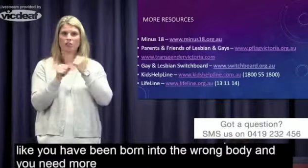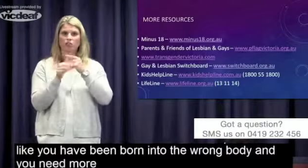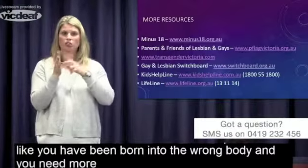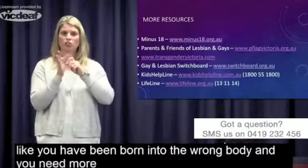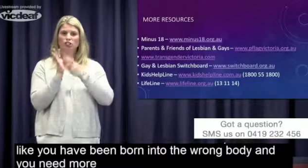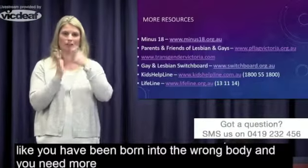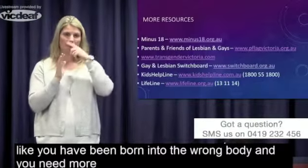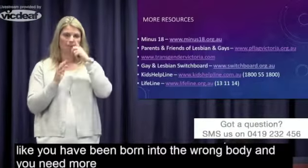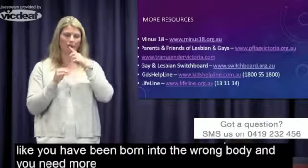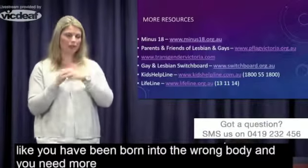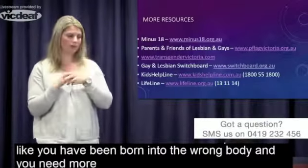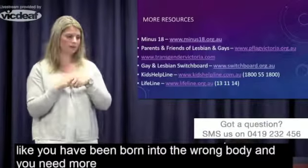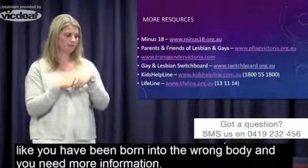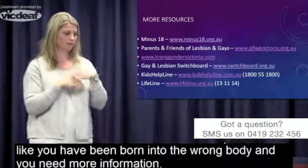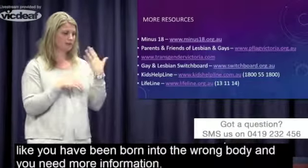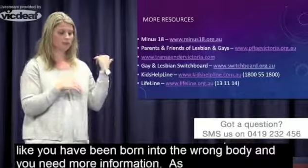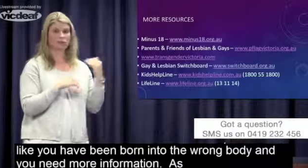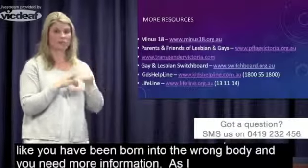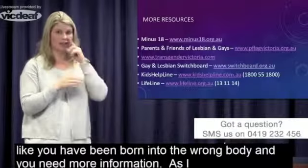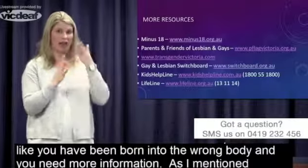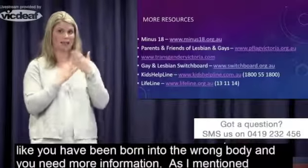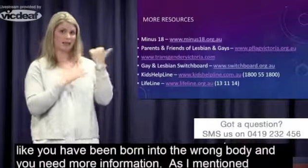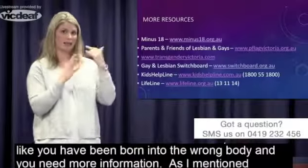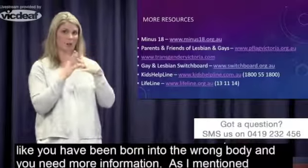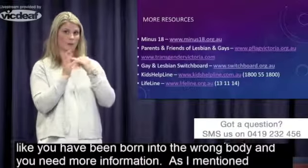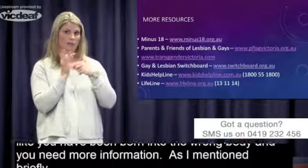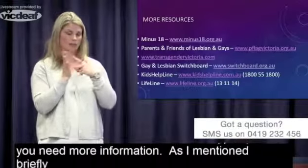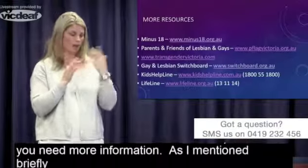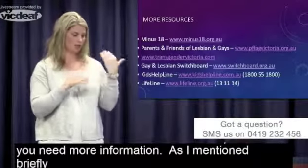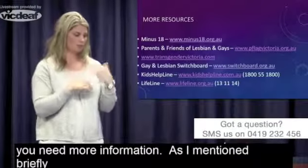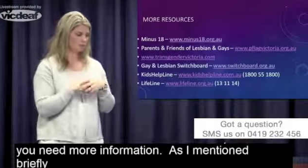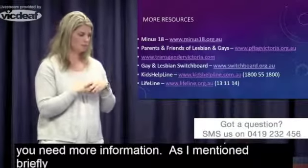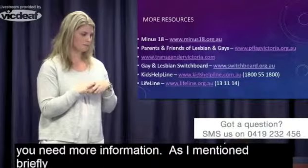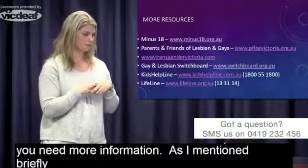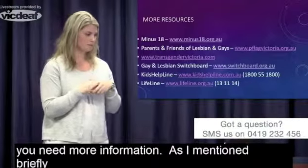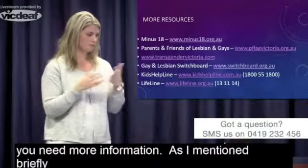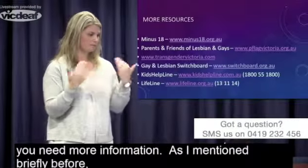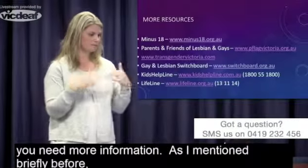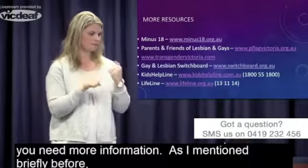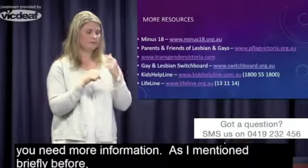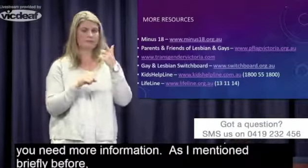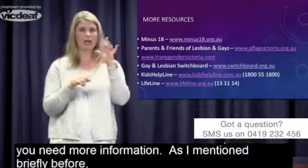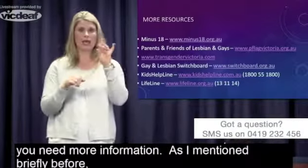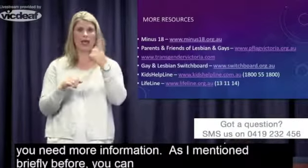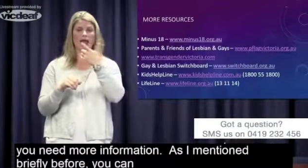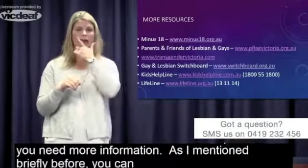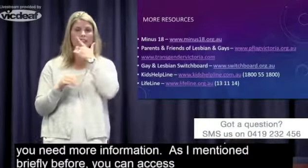And as I mentioned briefly before, you can access their website to find out more information again.